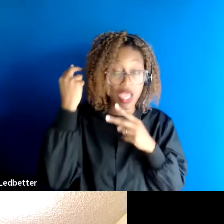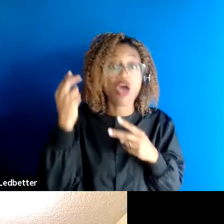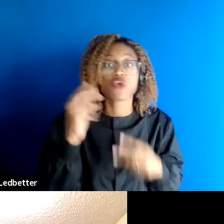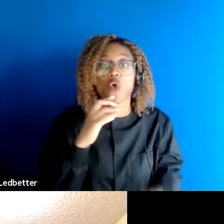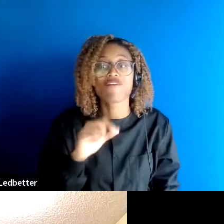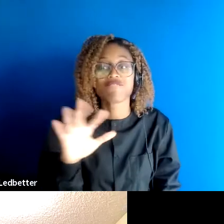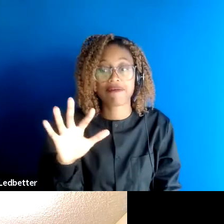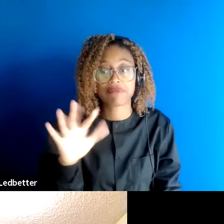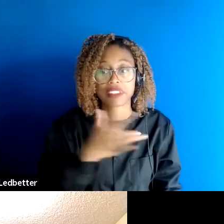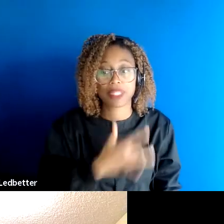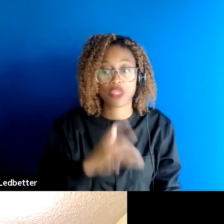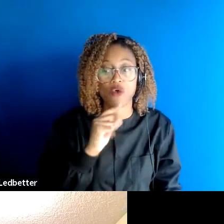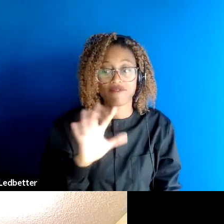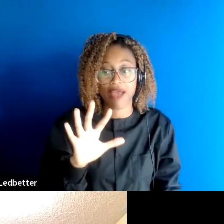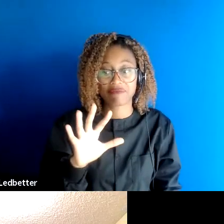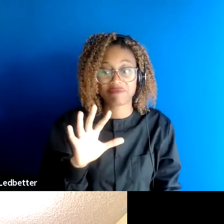old.